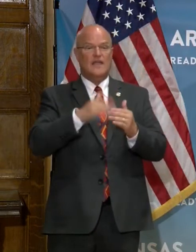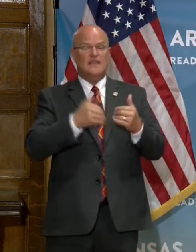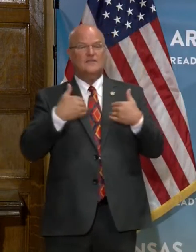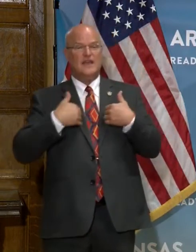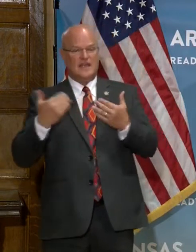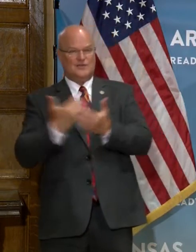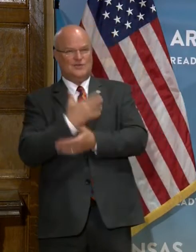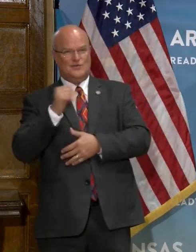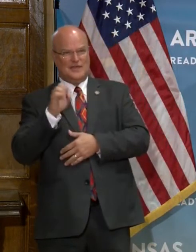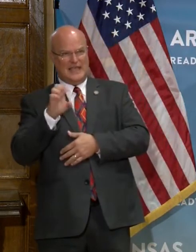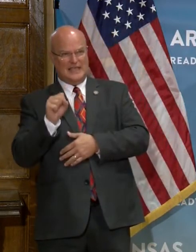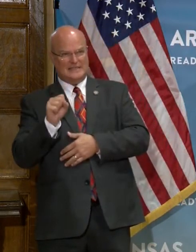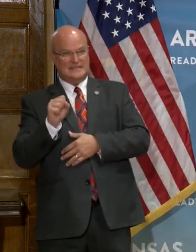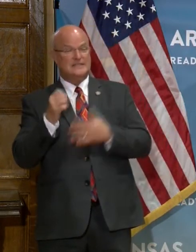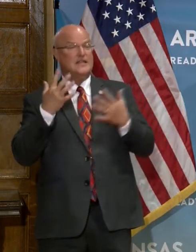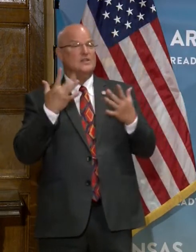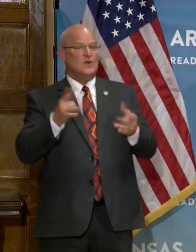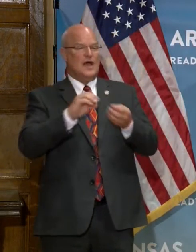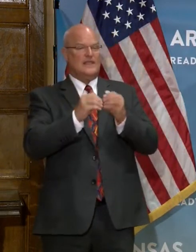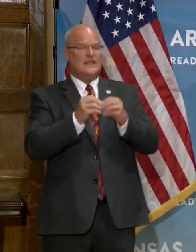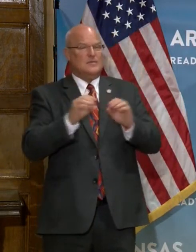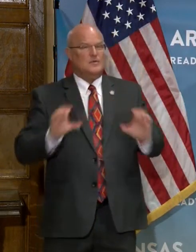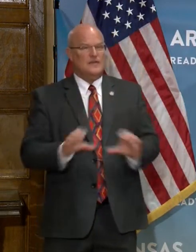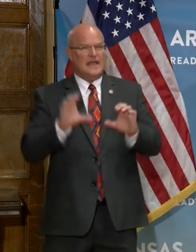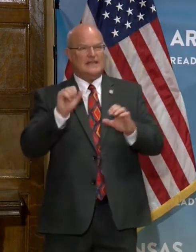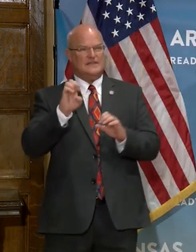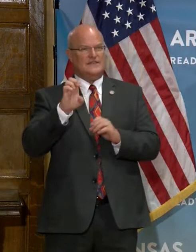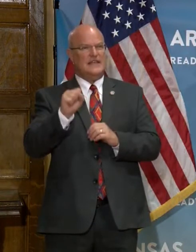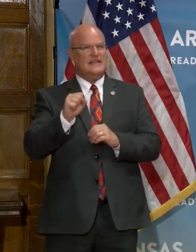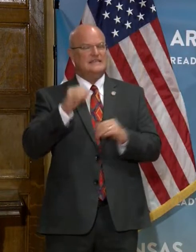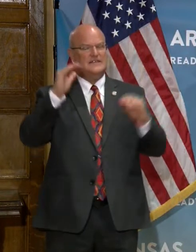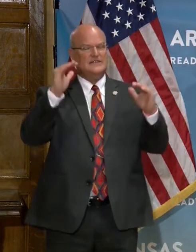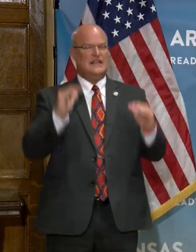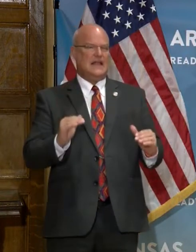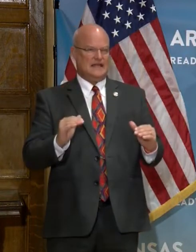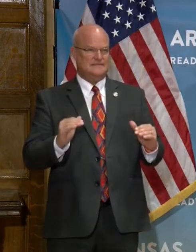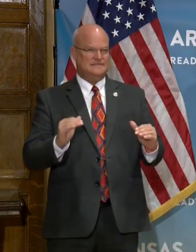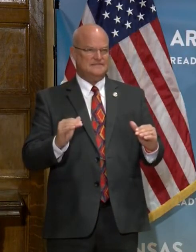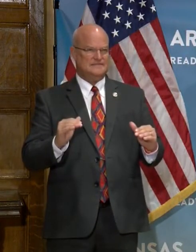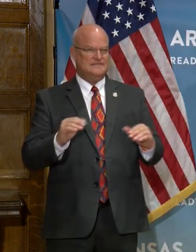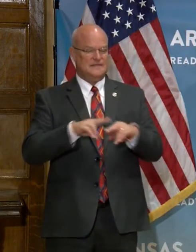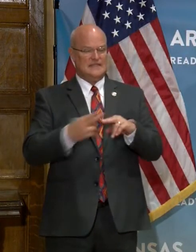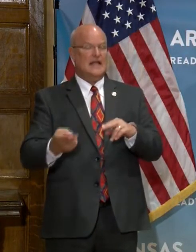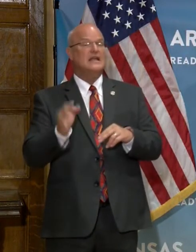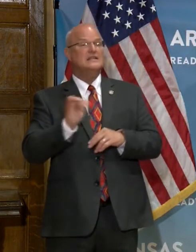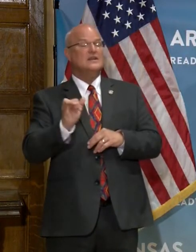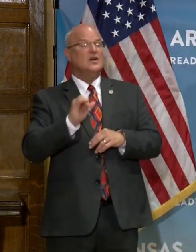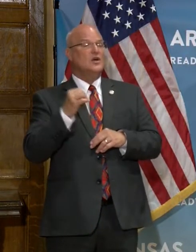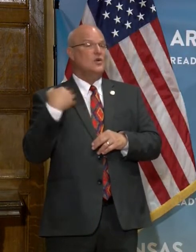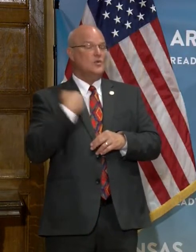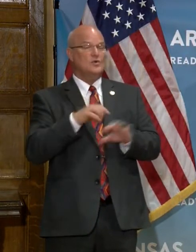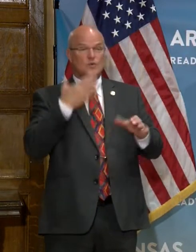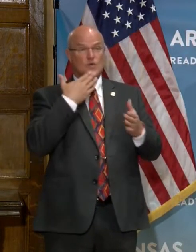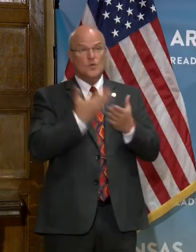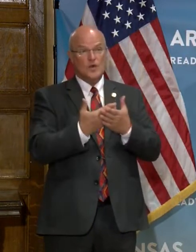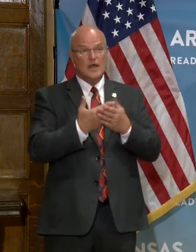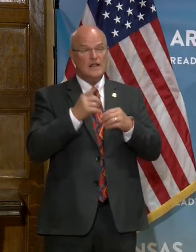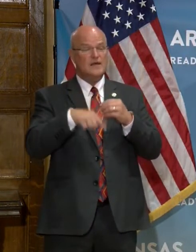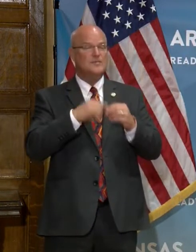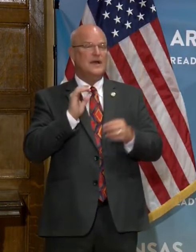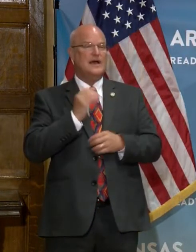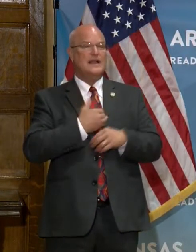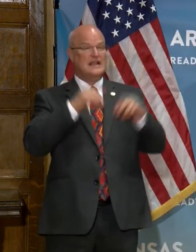had new cases, which is why our number of active cases have declined. As the governor mentioned, we're doing very well on